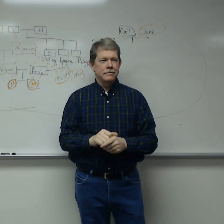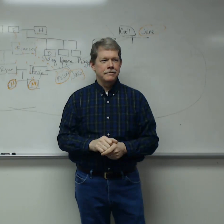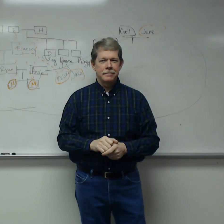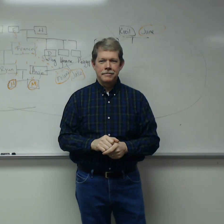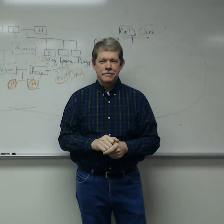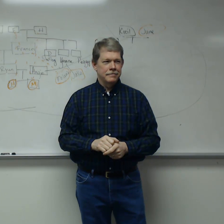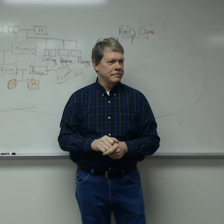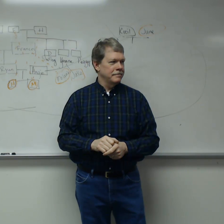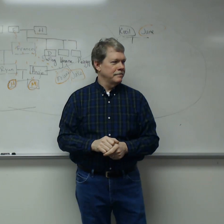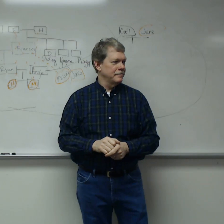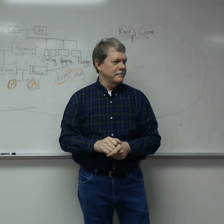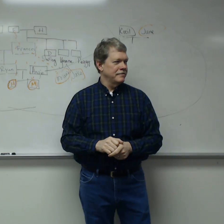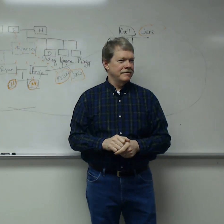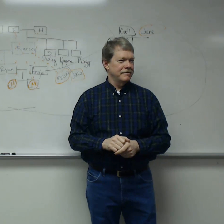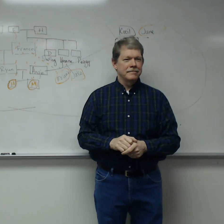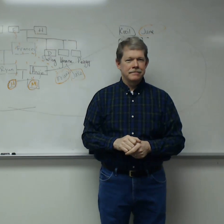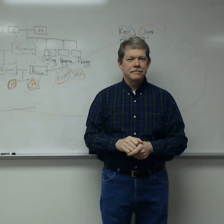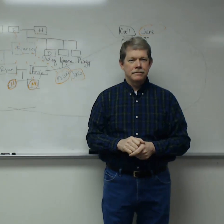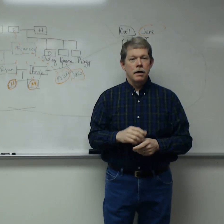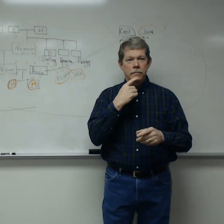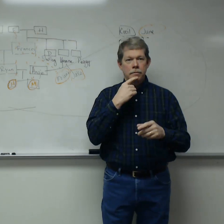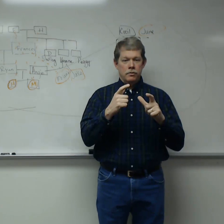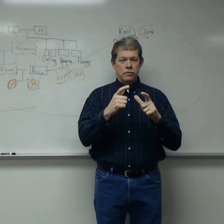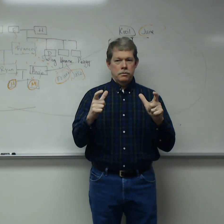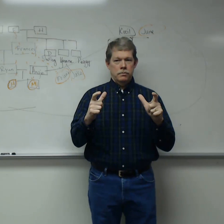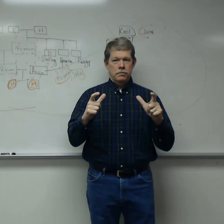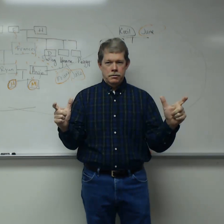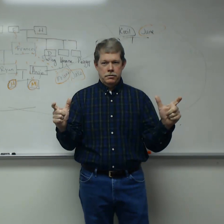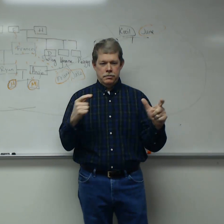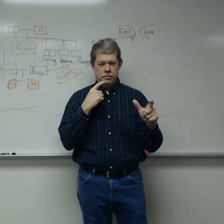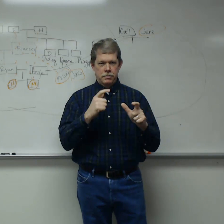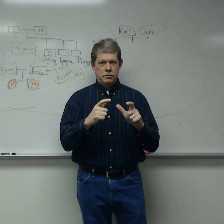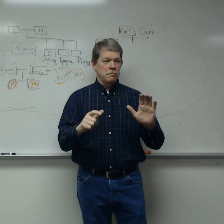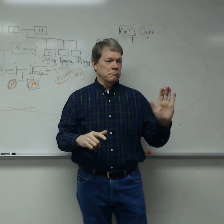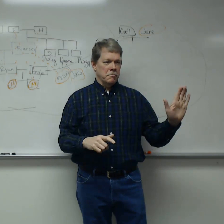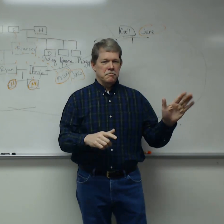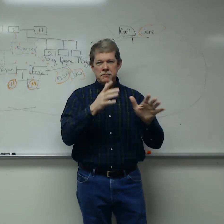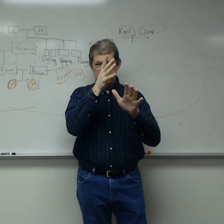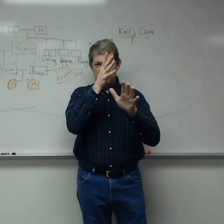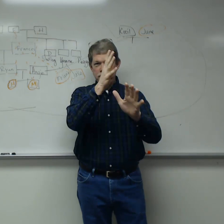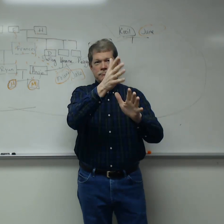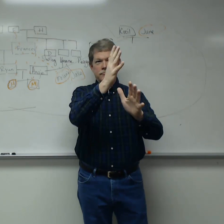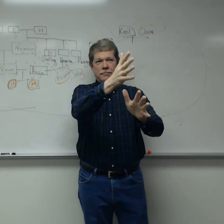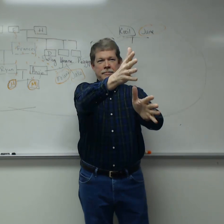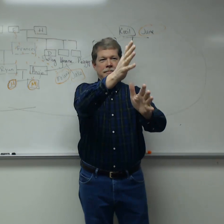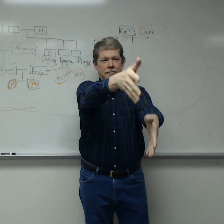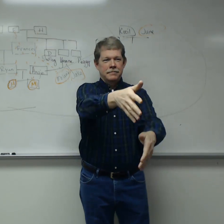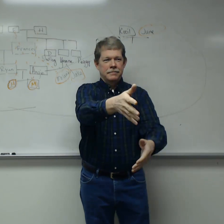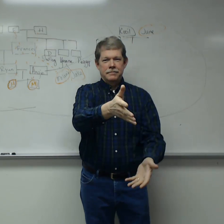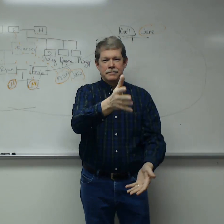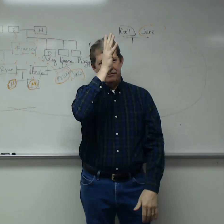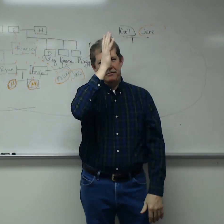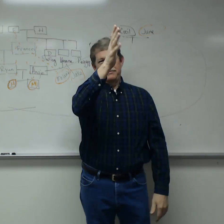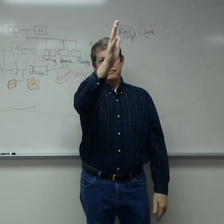grandfather. grandfather. Great grandfather. Yes. And then you do great. That would be her grandparents.